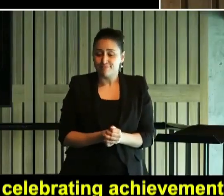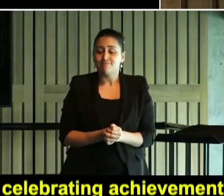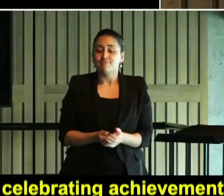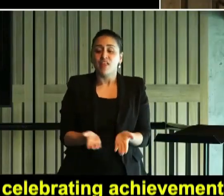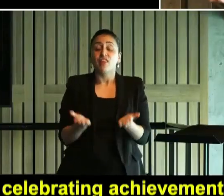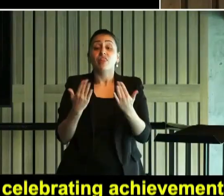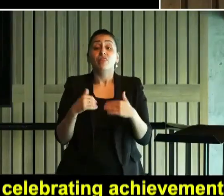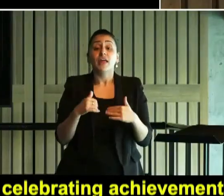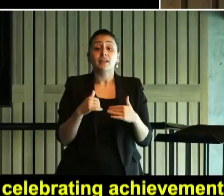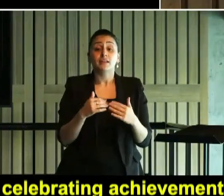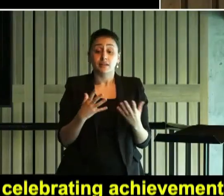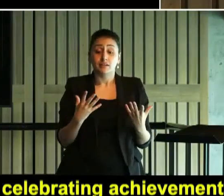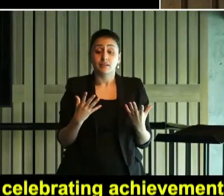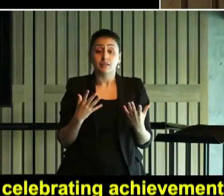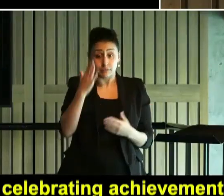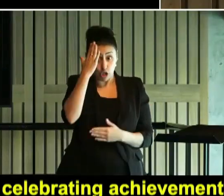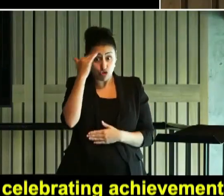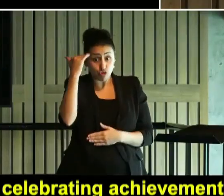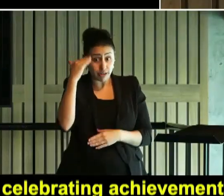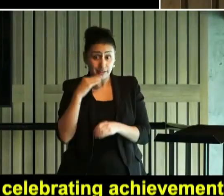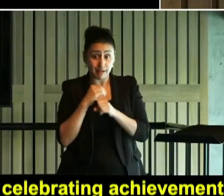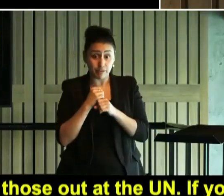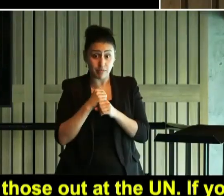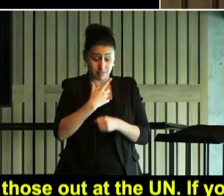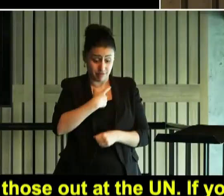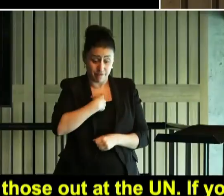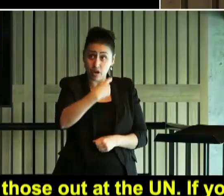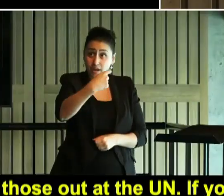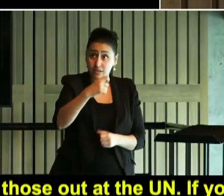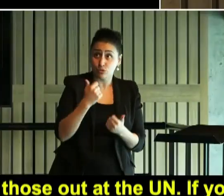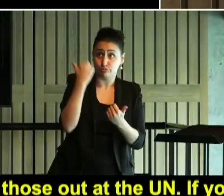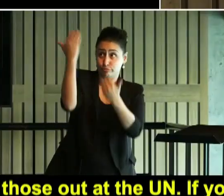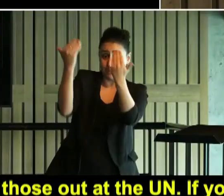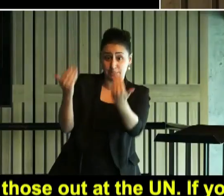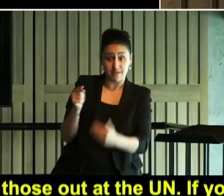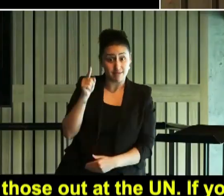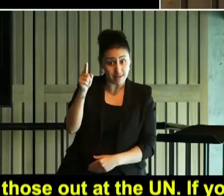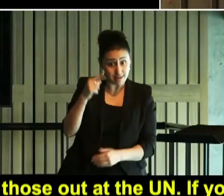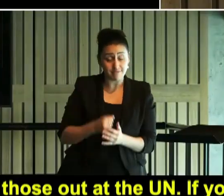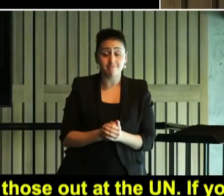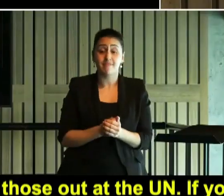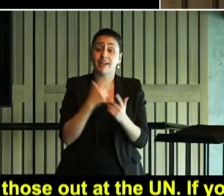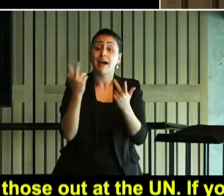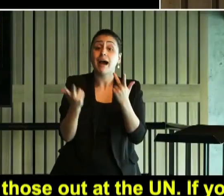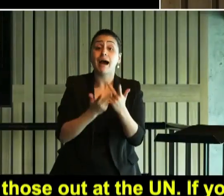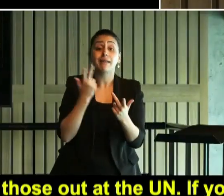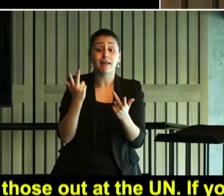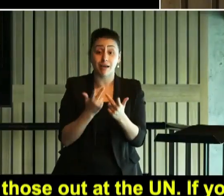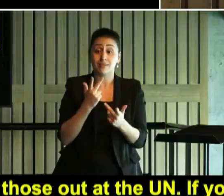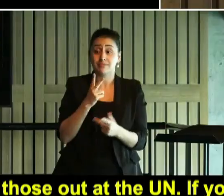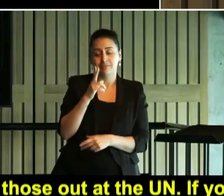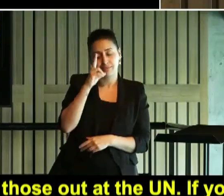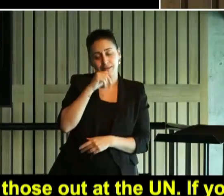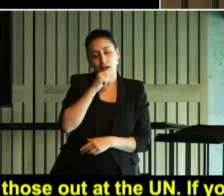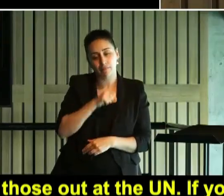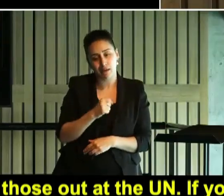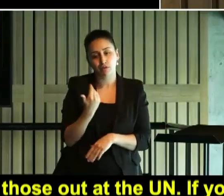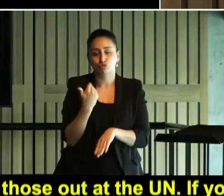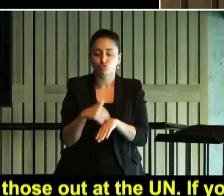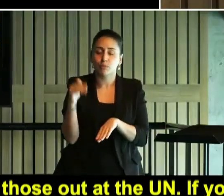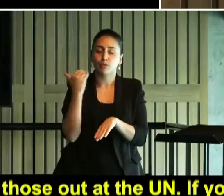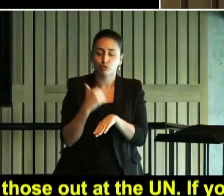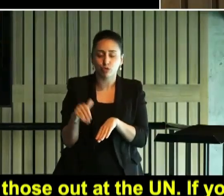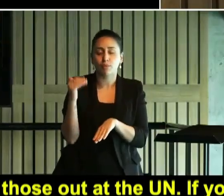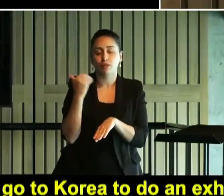to Korea by the Korean government to do an exhibition there. So again, we had this young fella who, troublemaker at school, going to